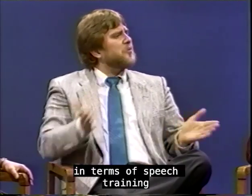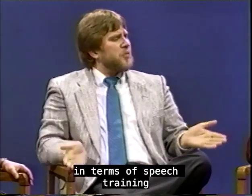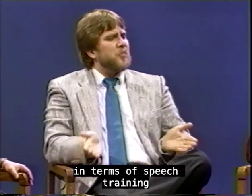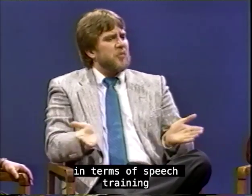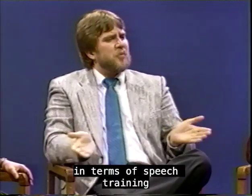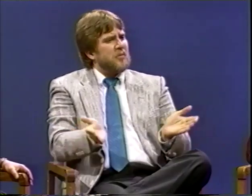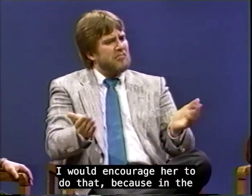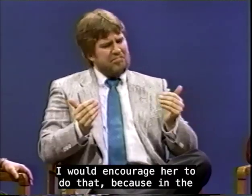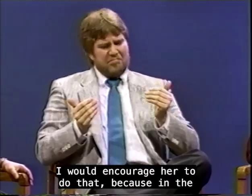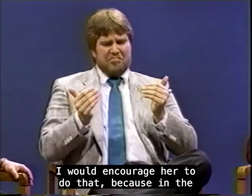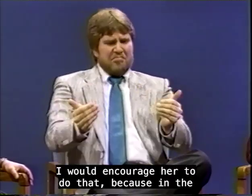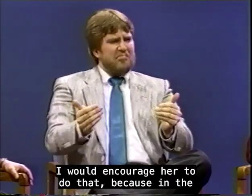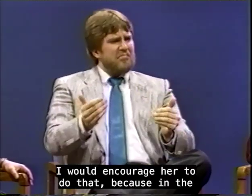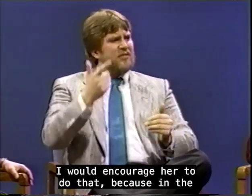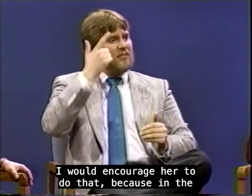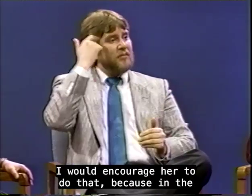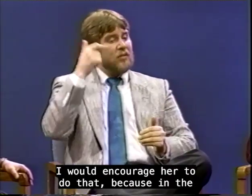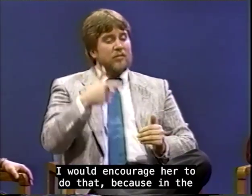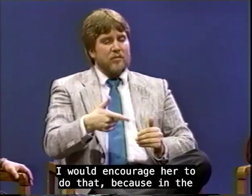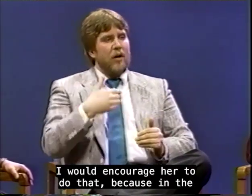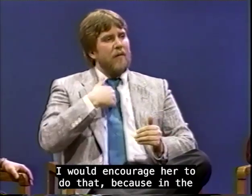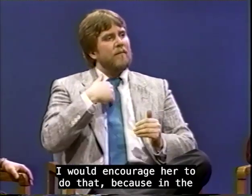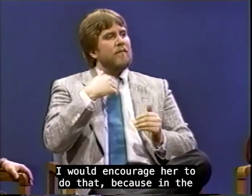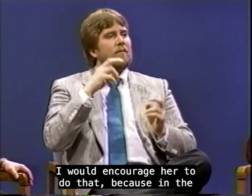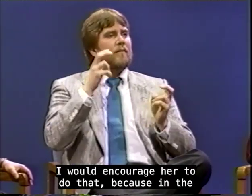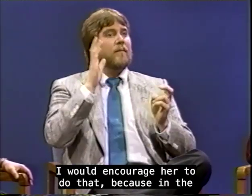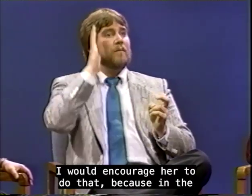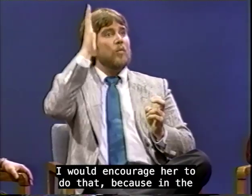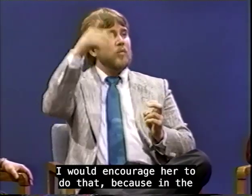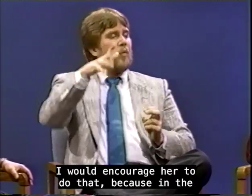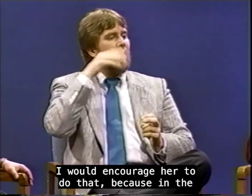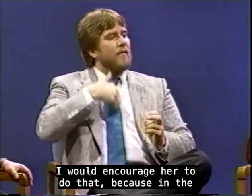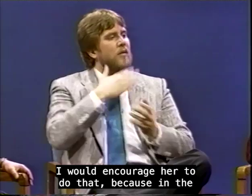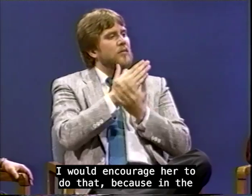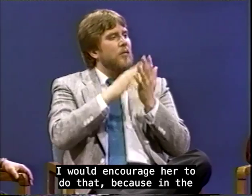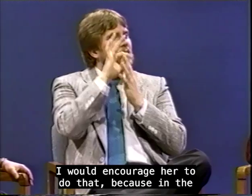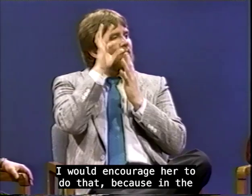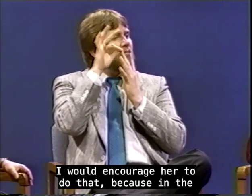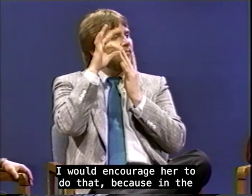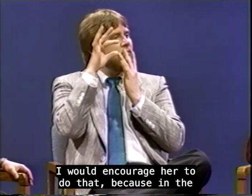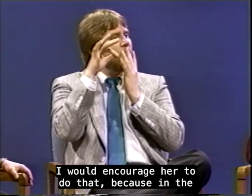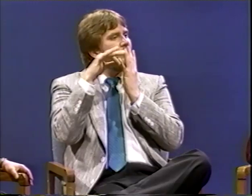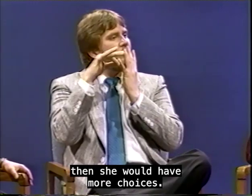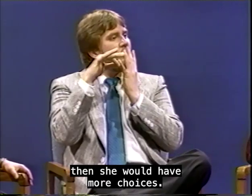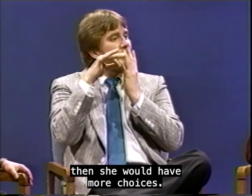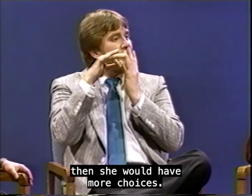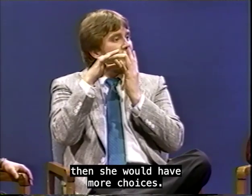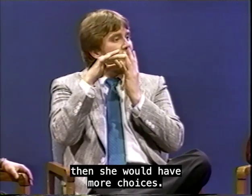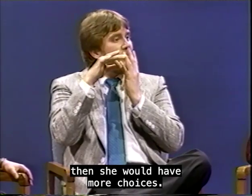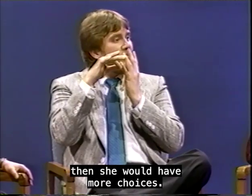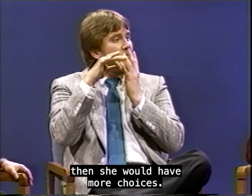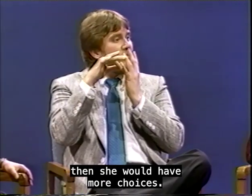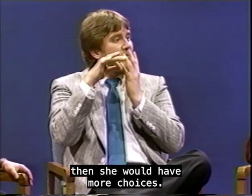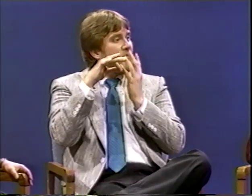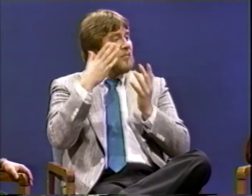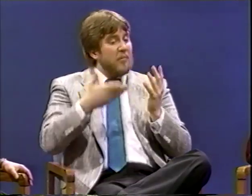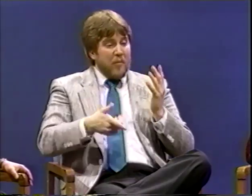had some hearing, I would encourage her to do that. Because in the future, then she would have more choices.